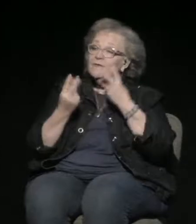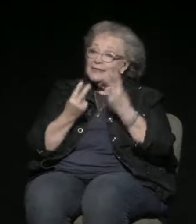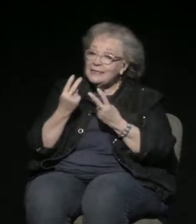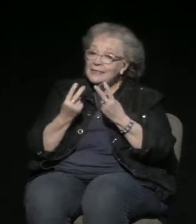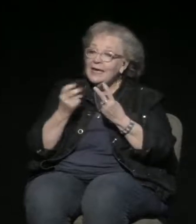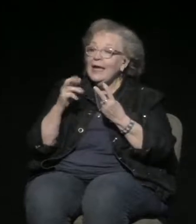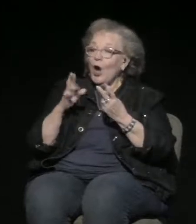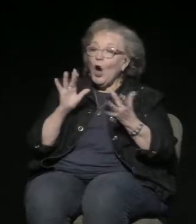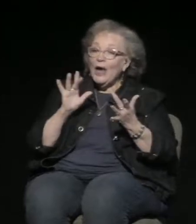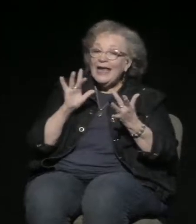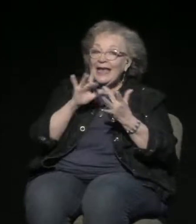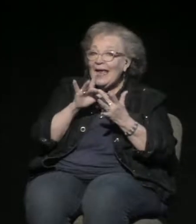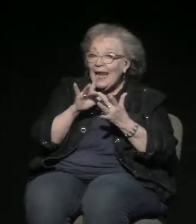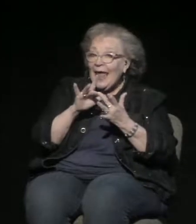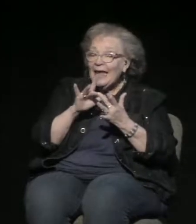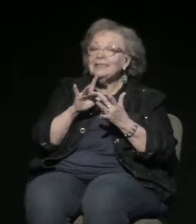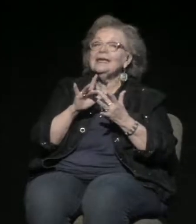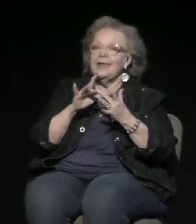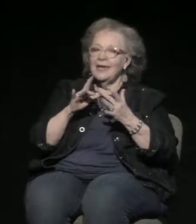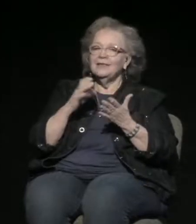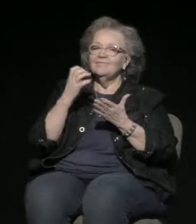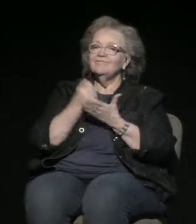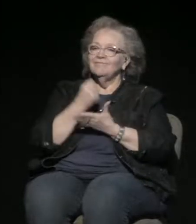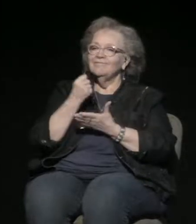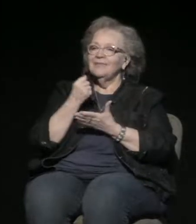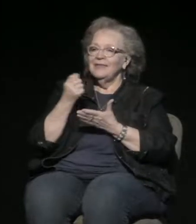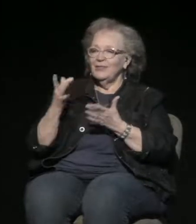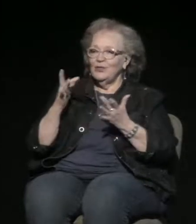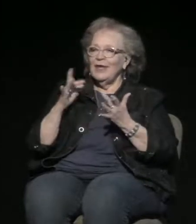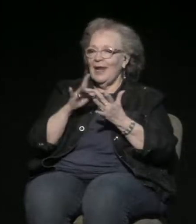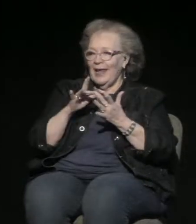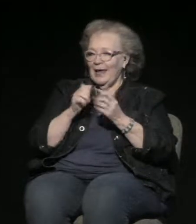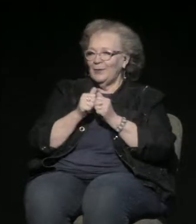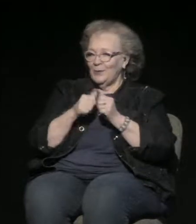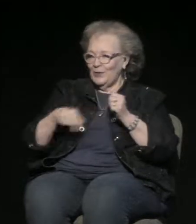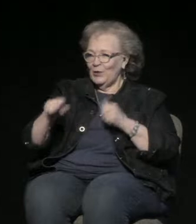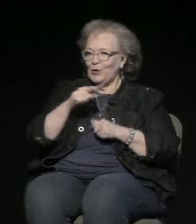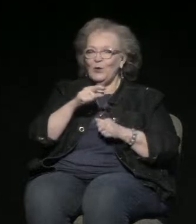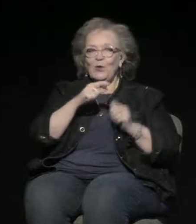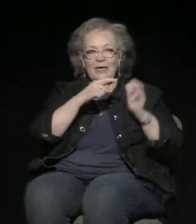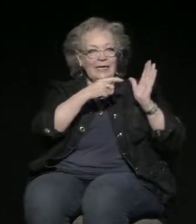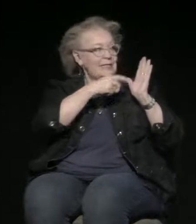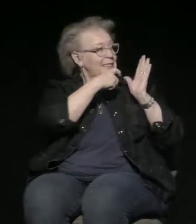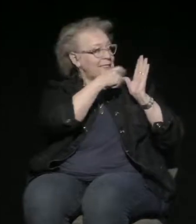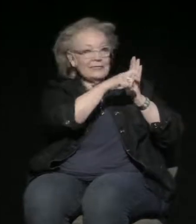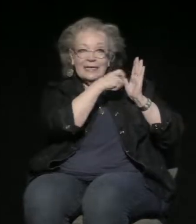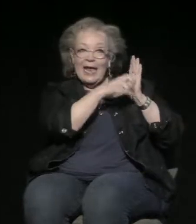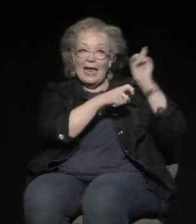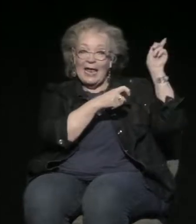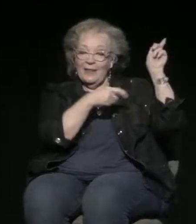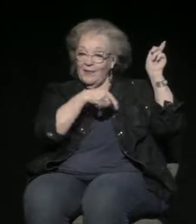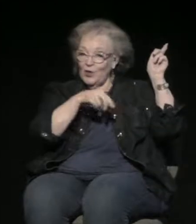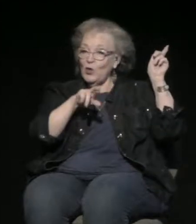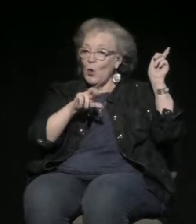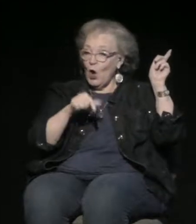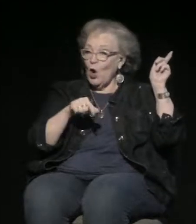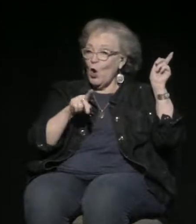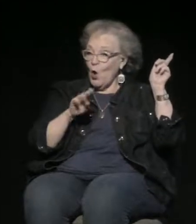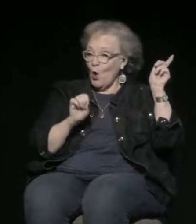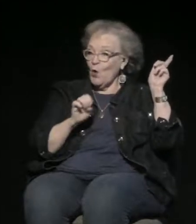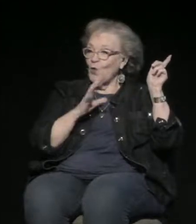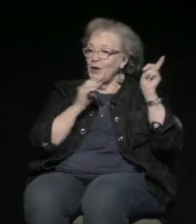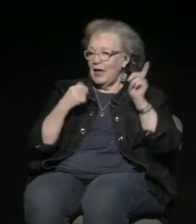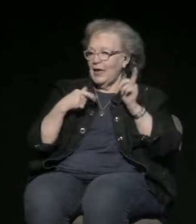Or you want to get connected We would love the opportunity to get you connected You can scan the QR code, fill out some information We'll follow up with you